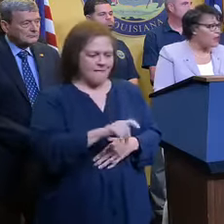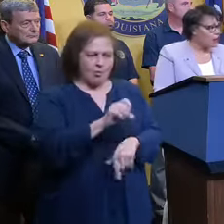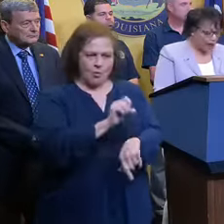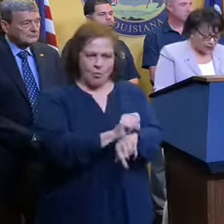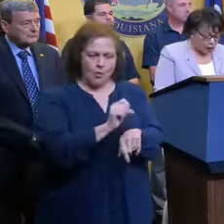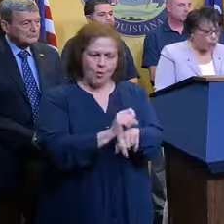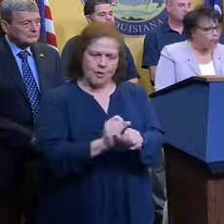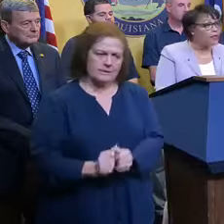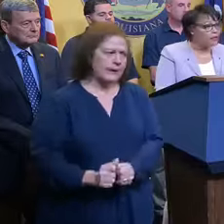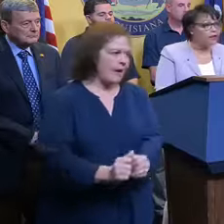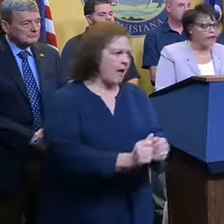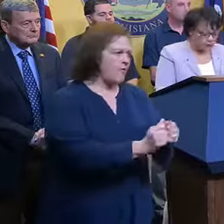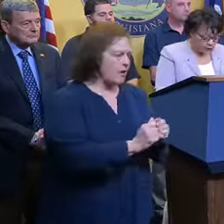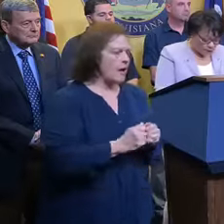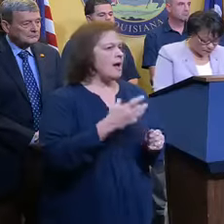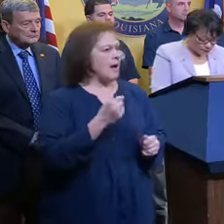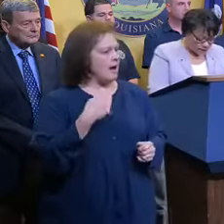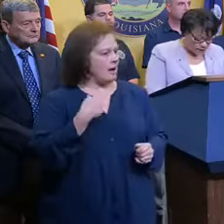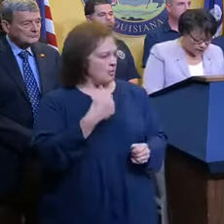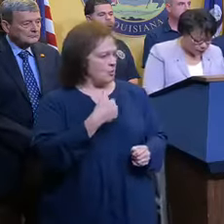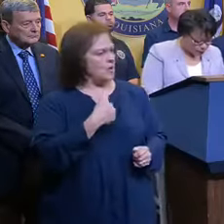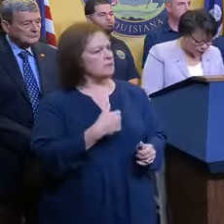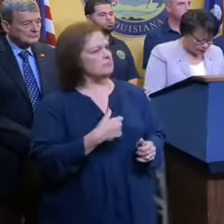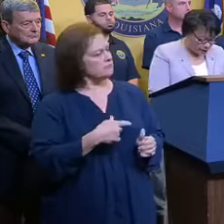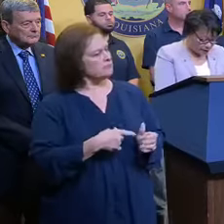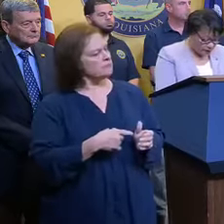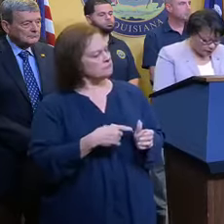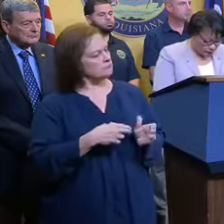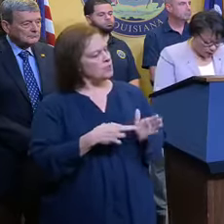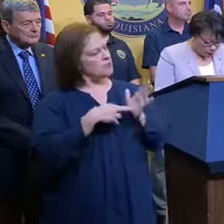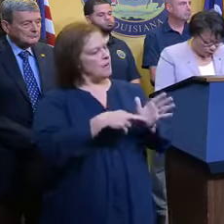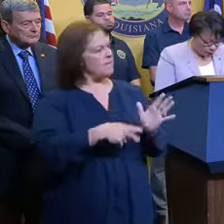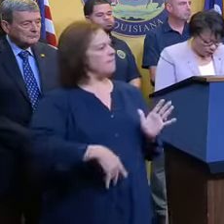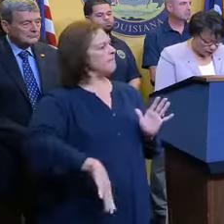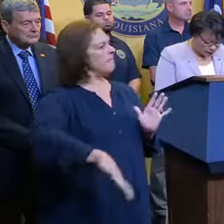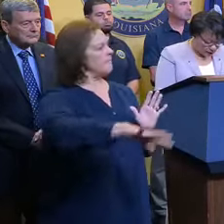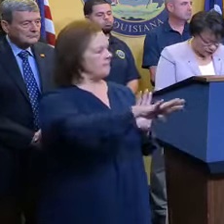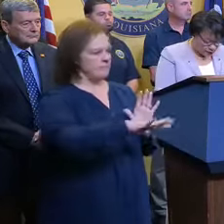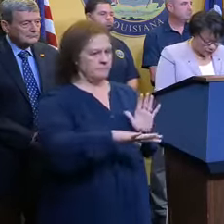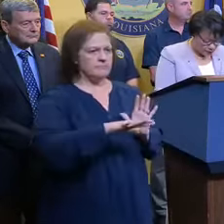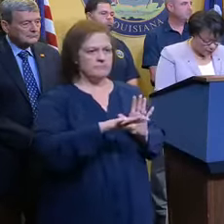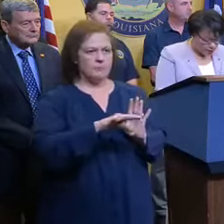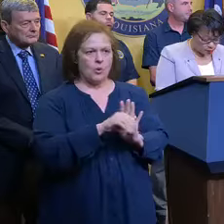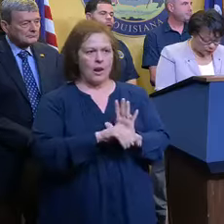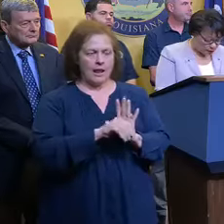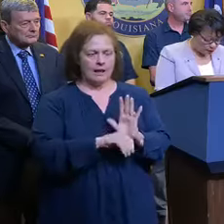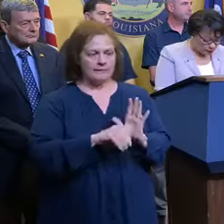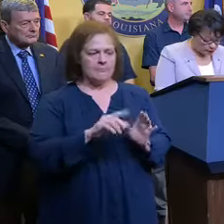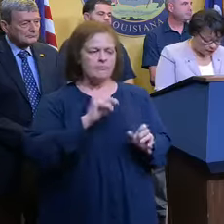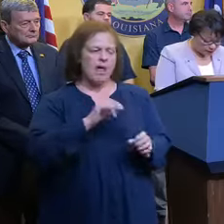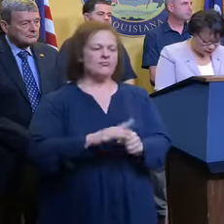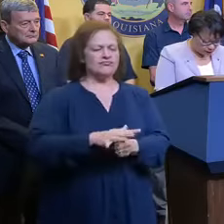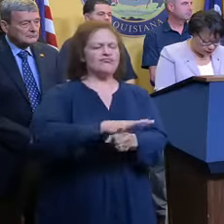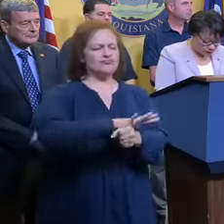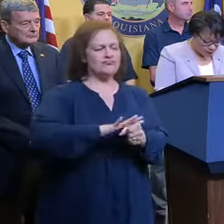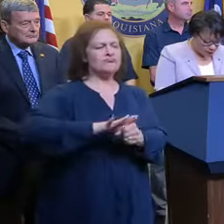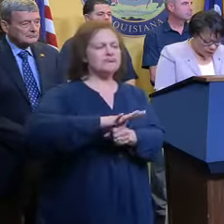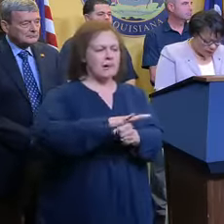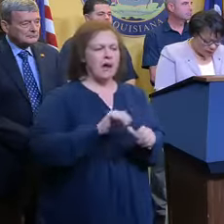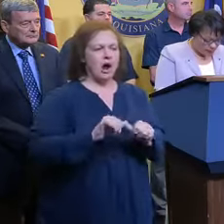together, and we collectively represent the metro area of Orleans, and really the metro area